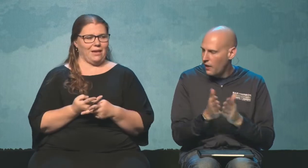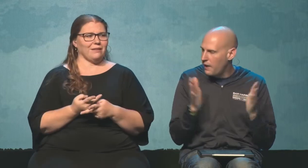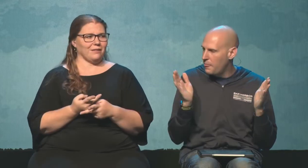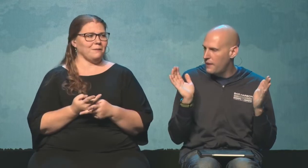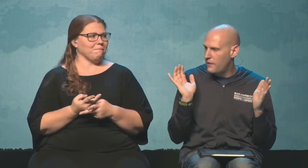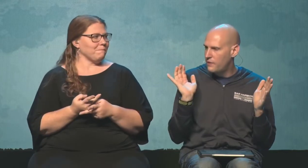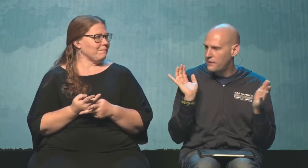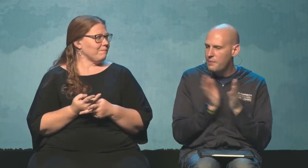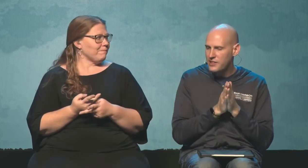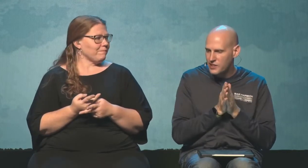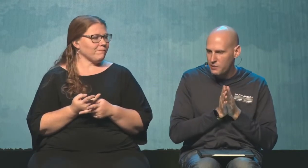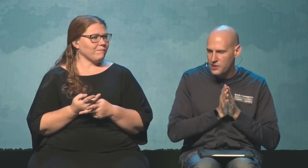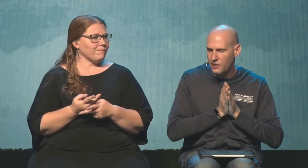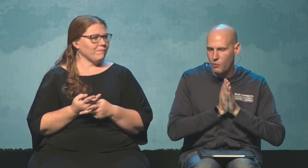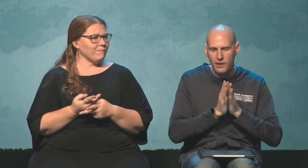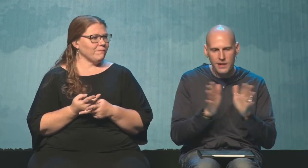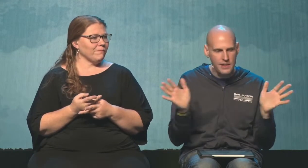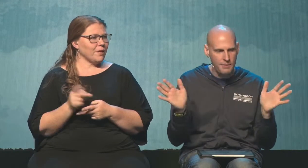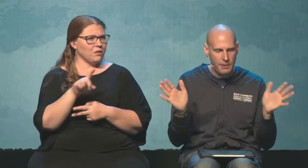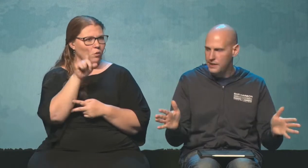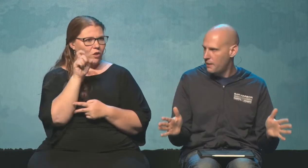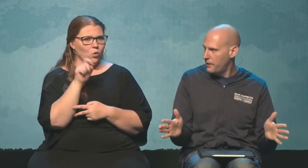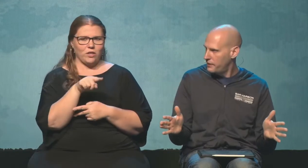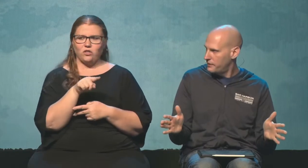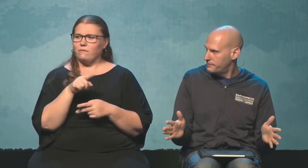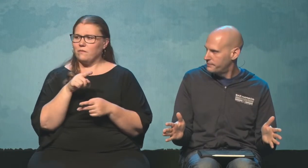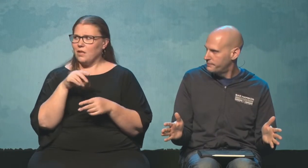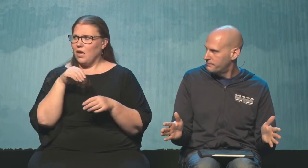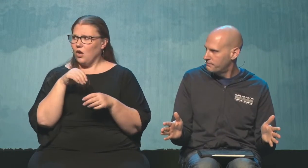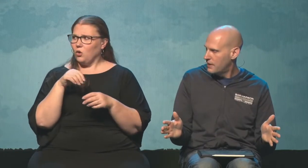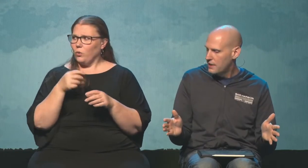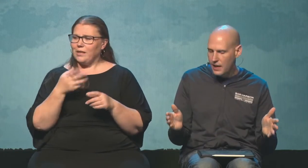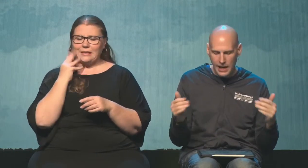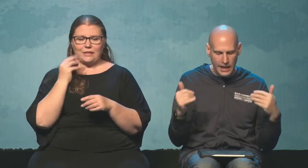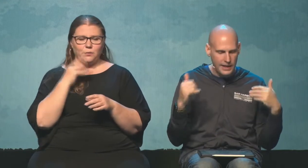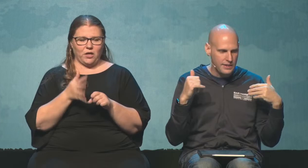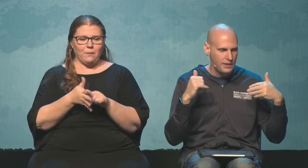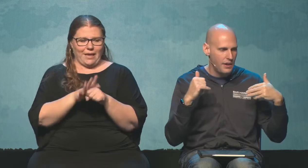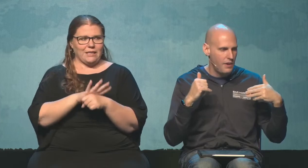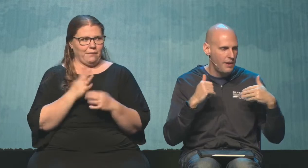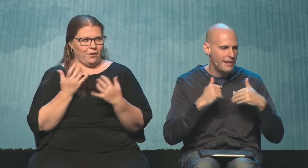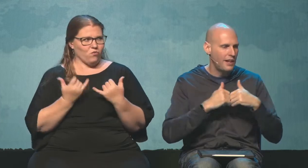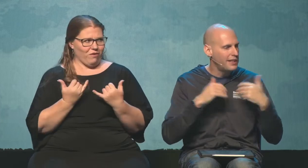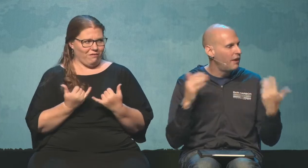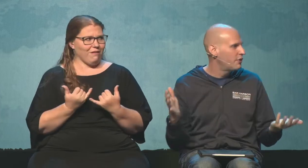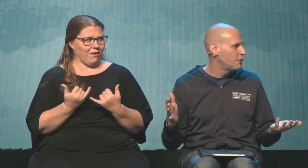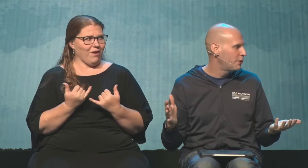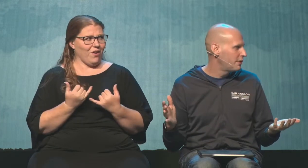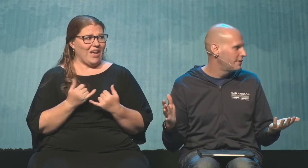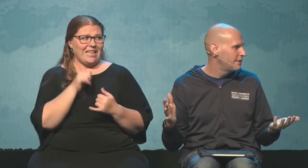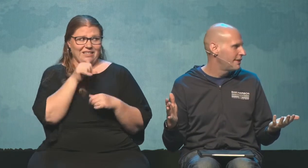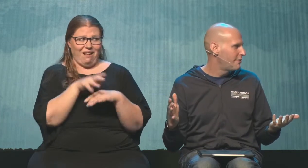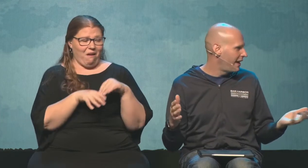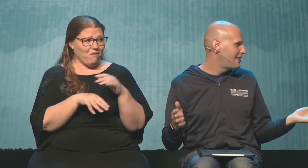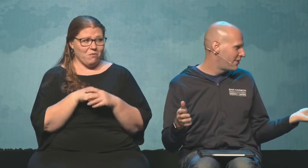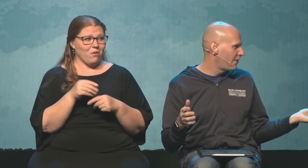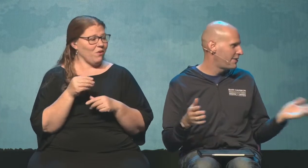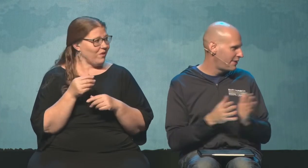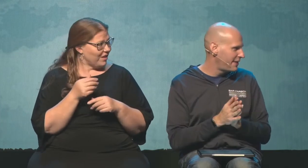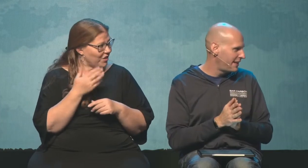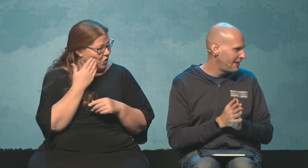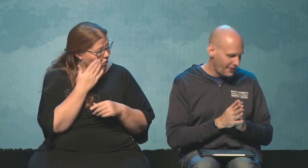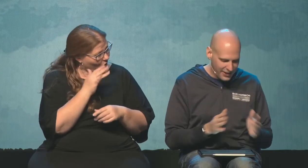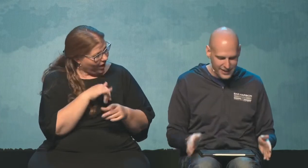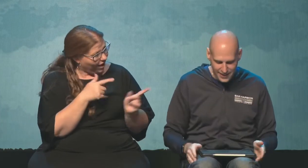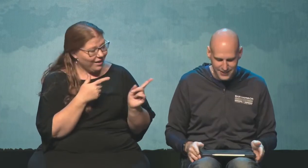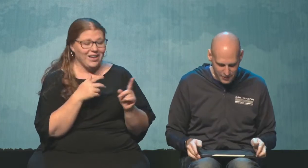So let me ask this question. We're in a pandemic, and it's uncomfortable, right? Did you know this,